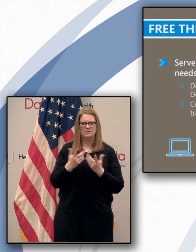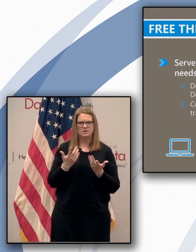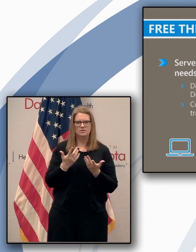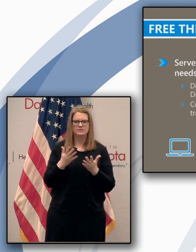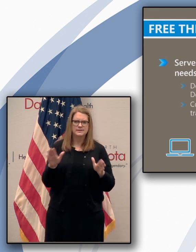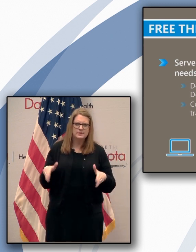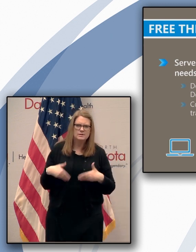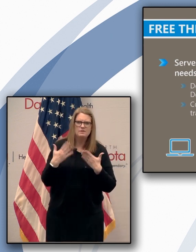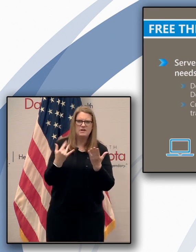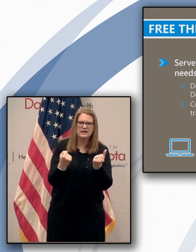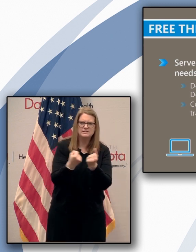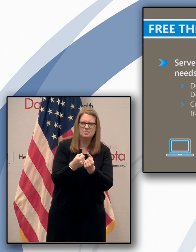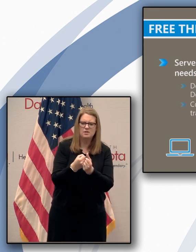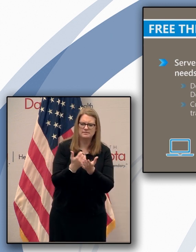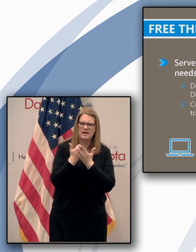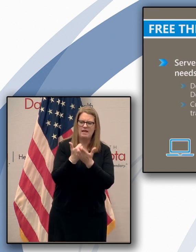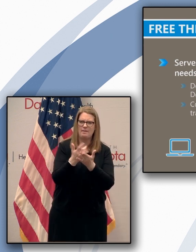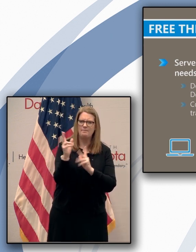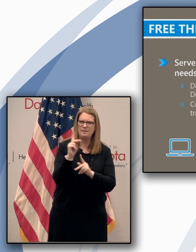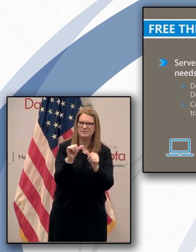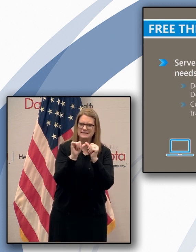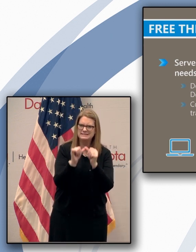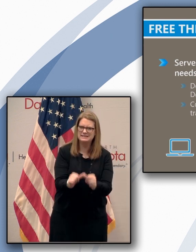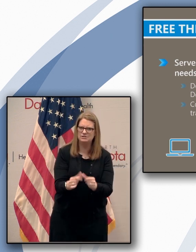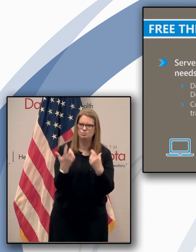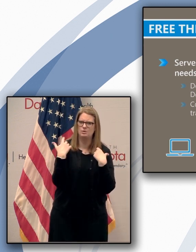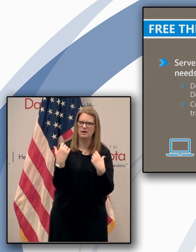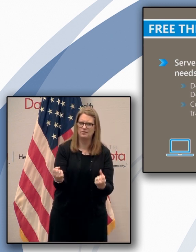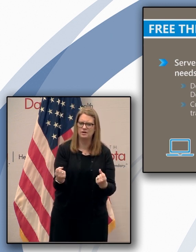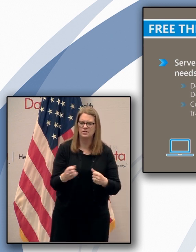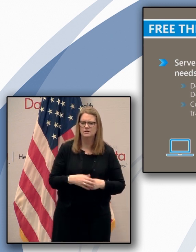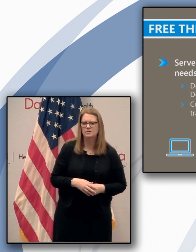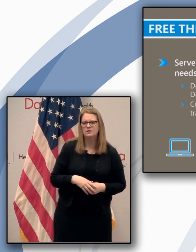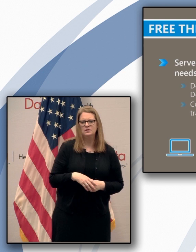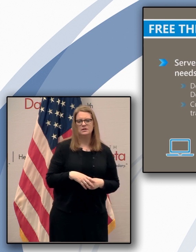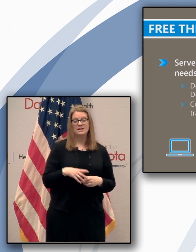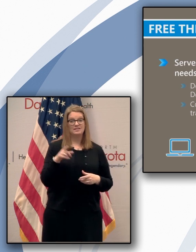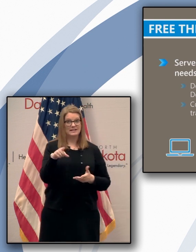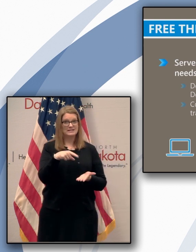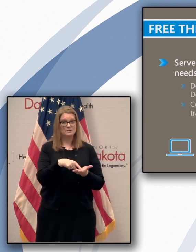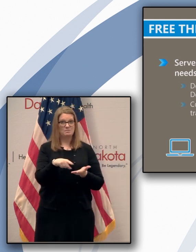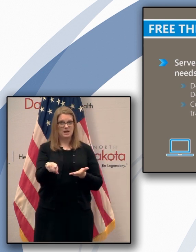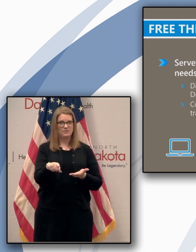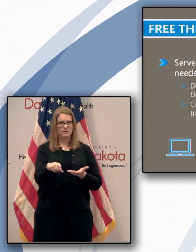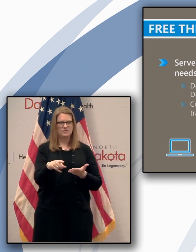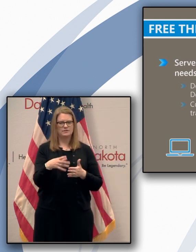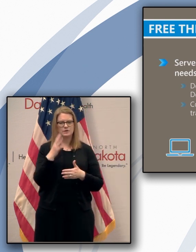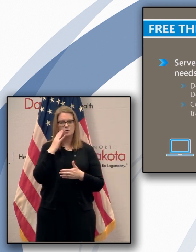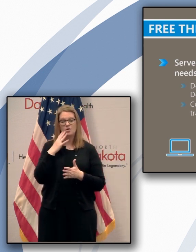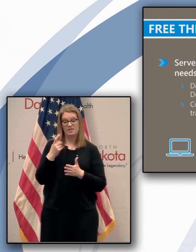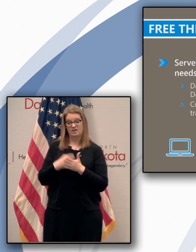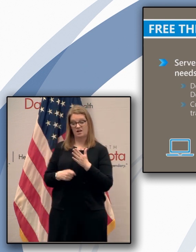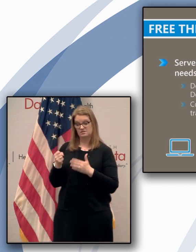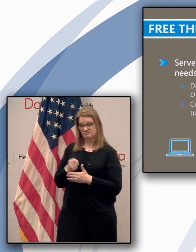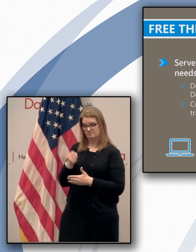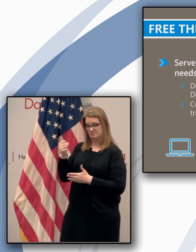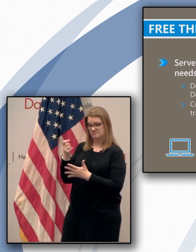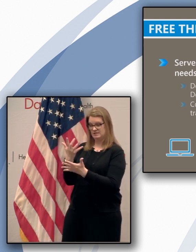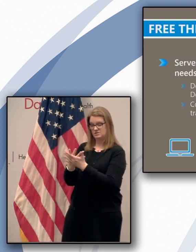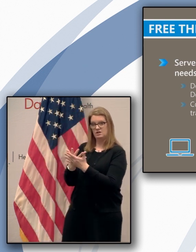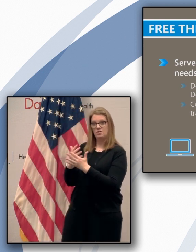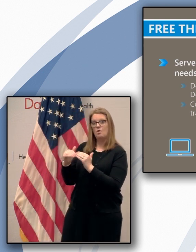for those that are wondering how this fits in and how this is paid for, a cost of incarceration in North Dakota remains at